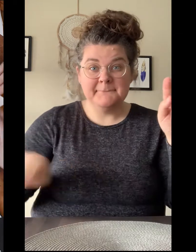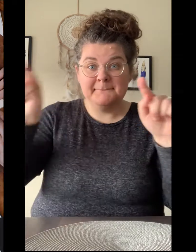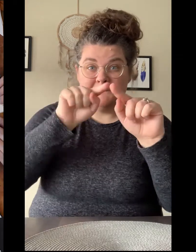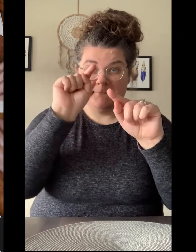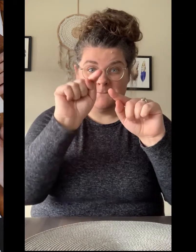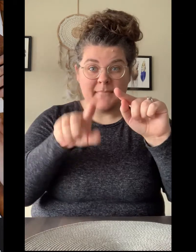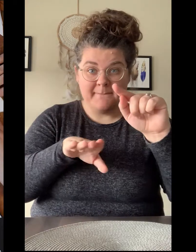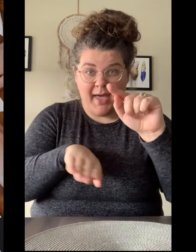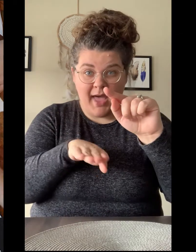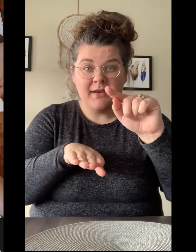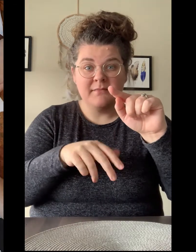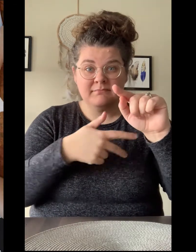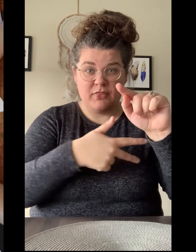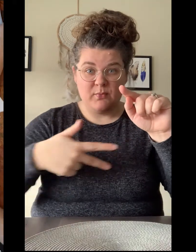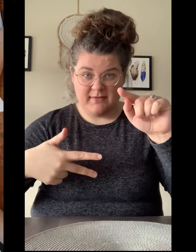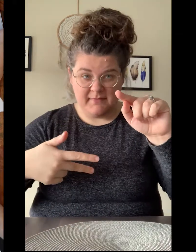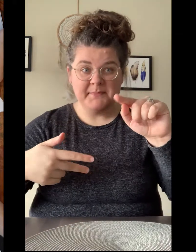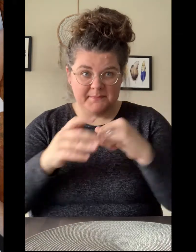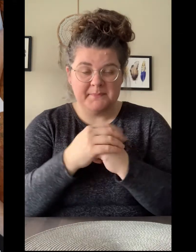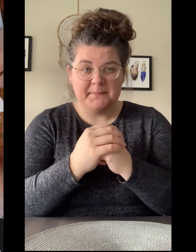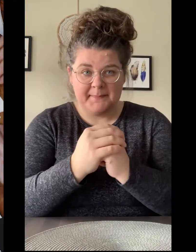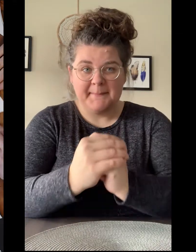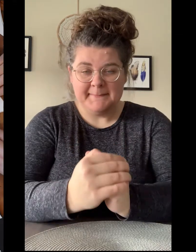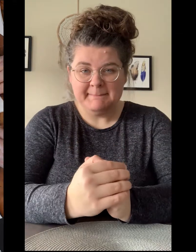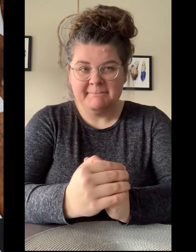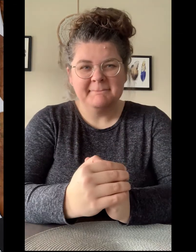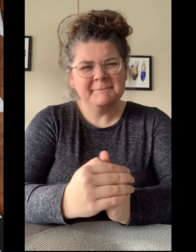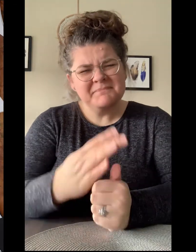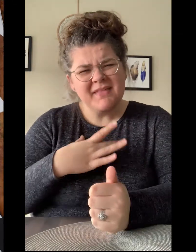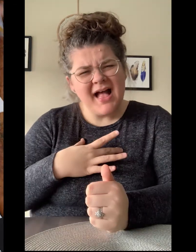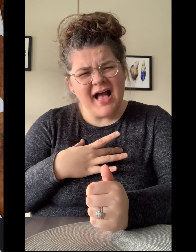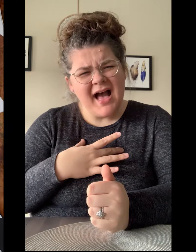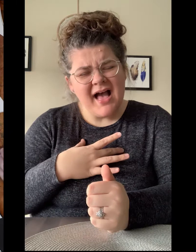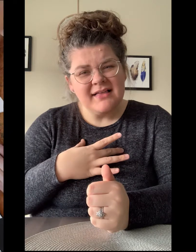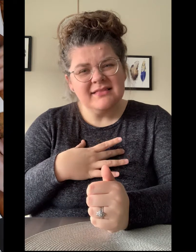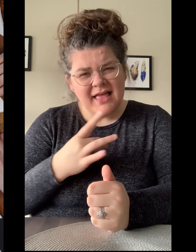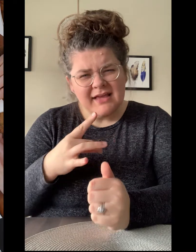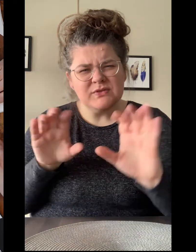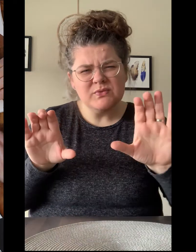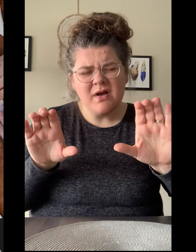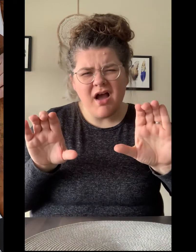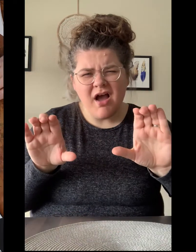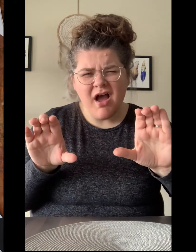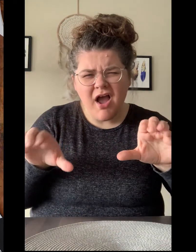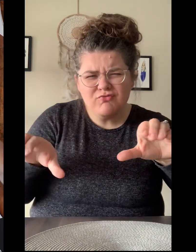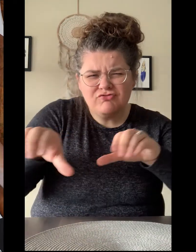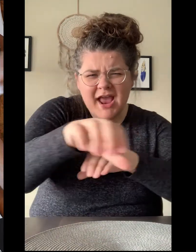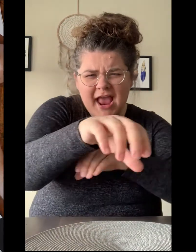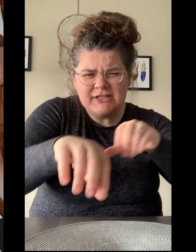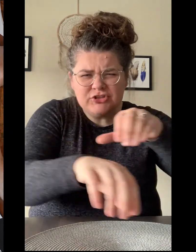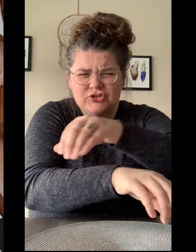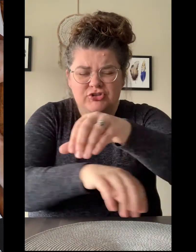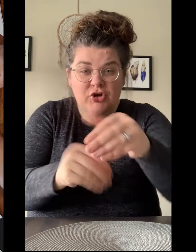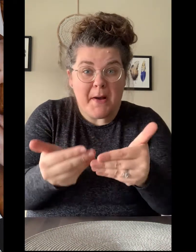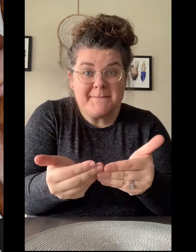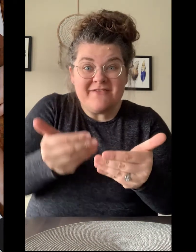all three of them. I like to arrange kind of figure out where I want to put